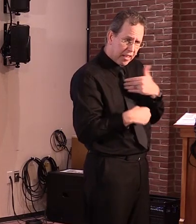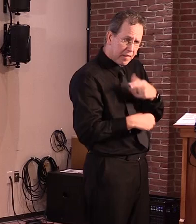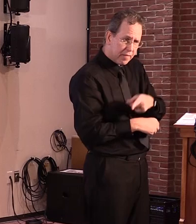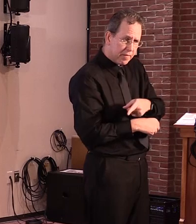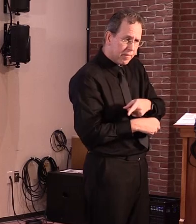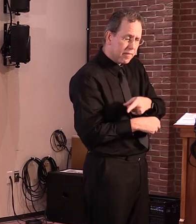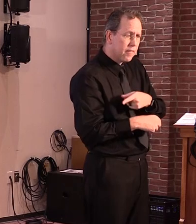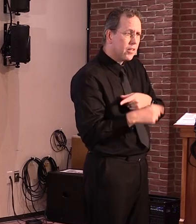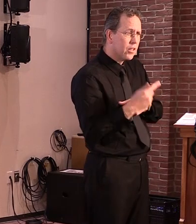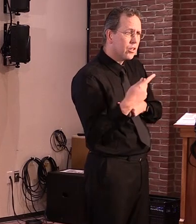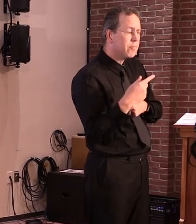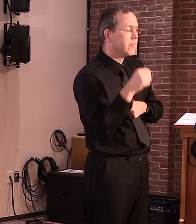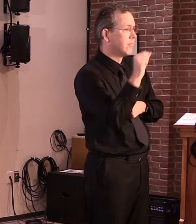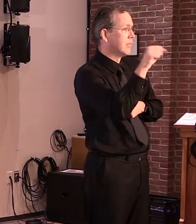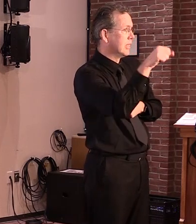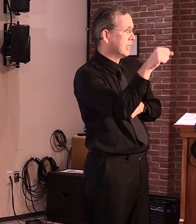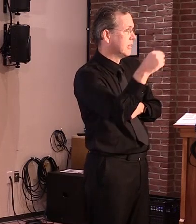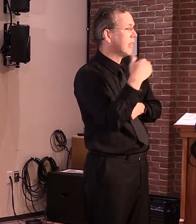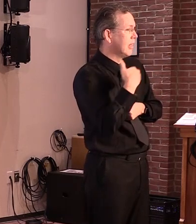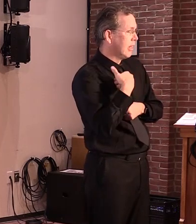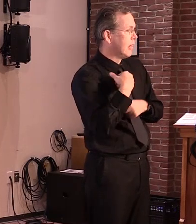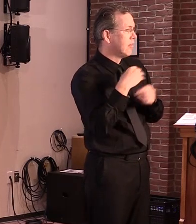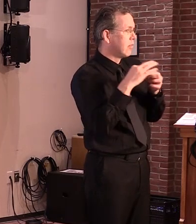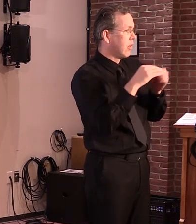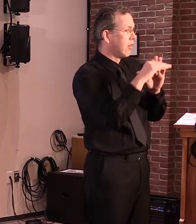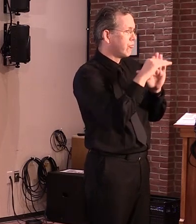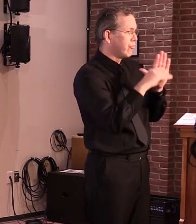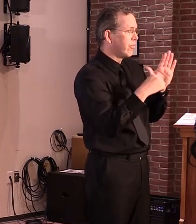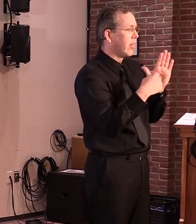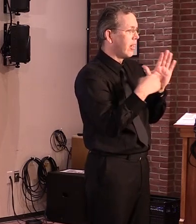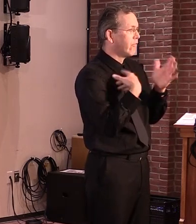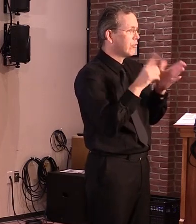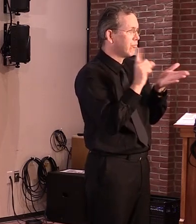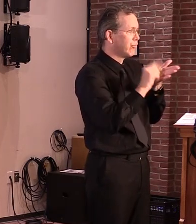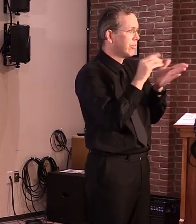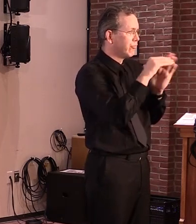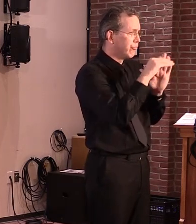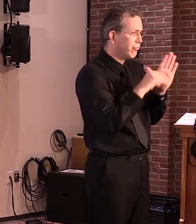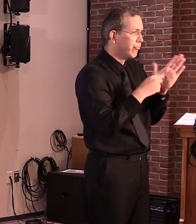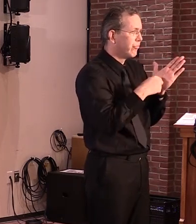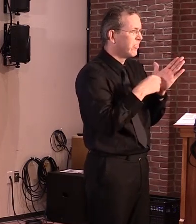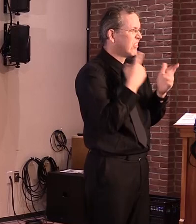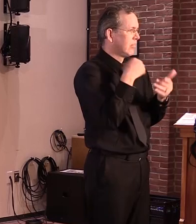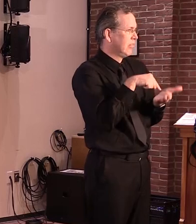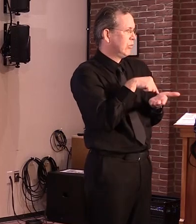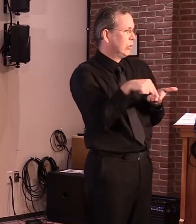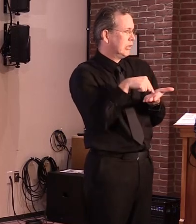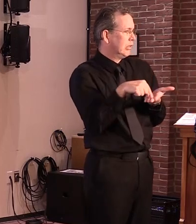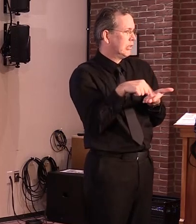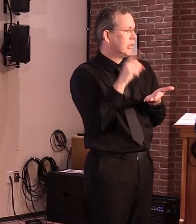Yeah, for sure. We did update that this week, and if you, again, go to the